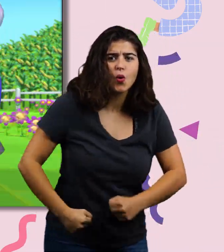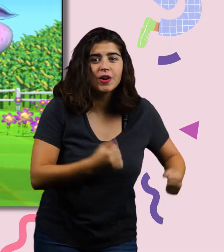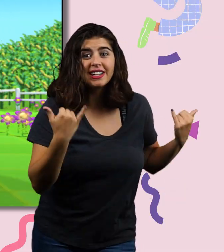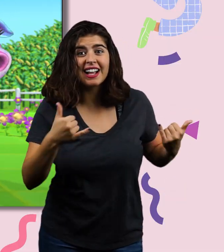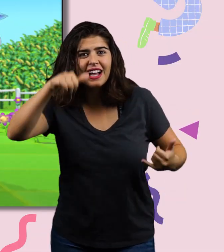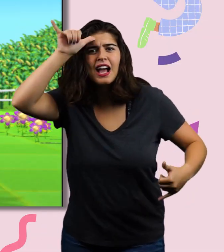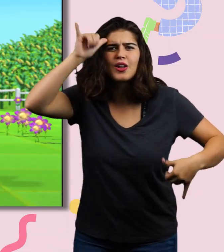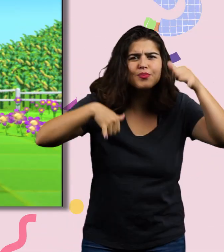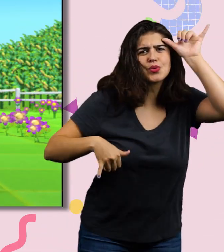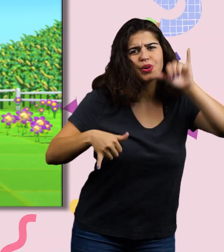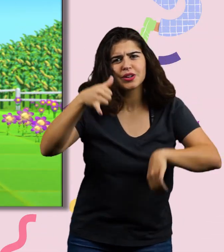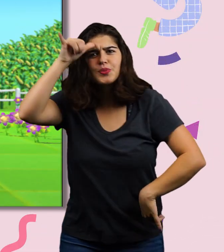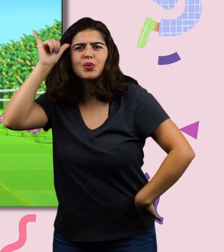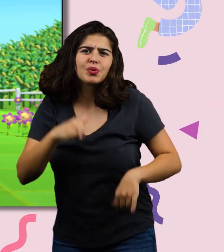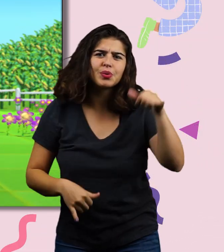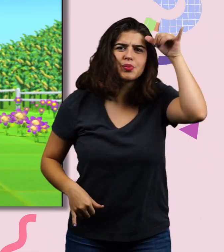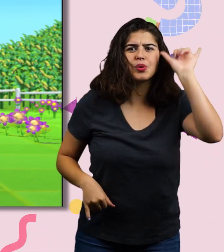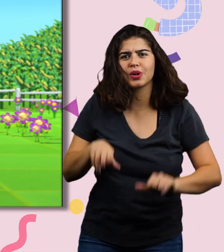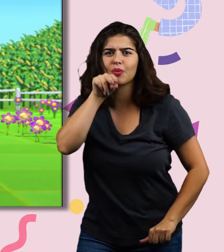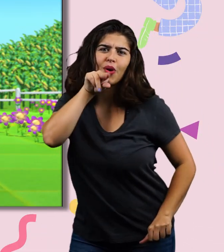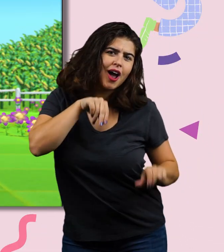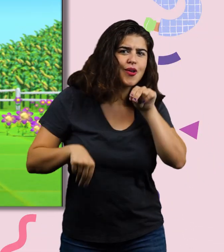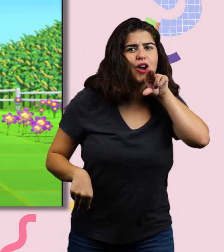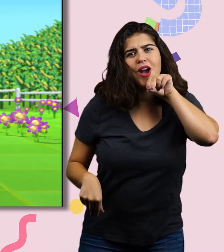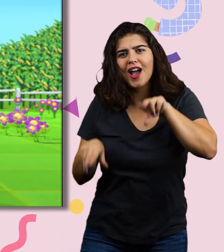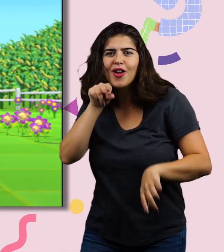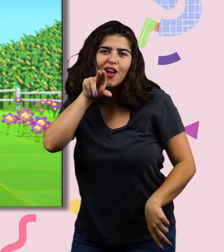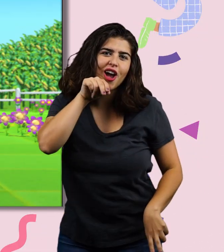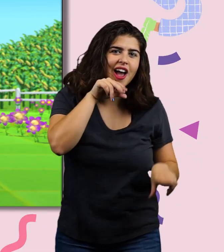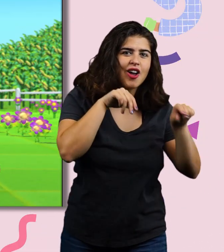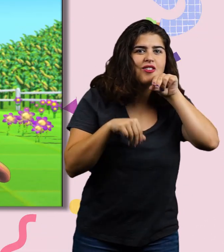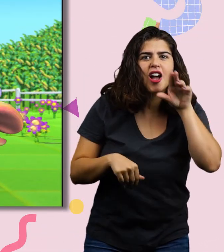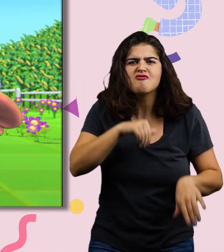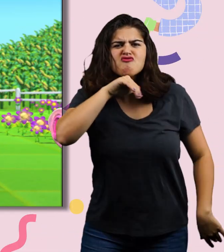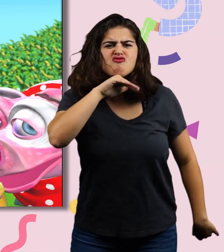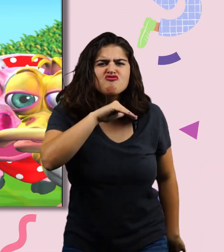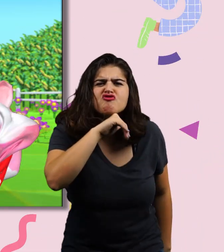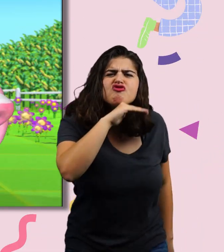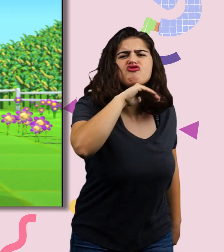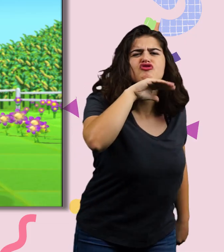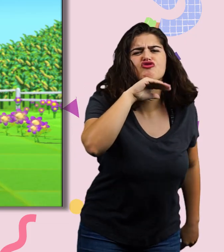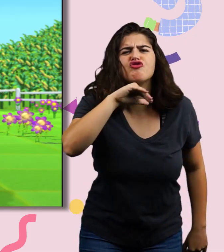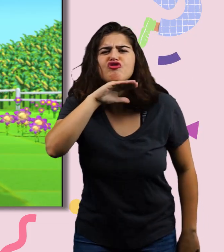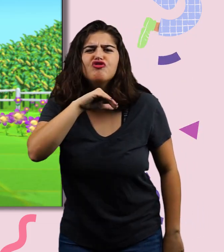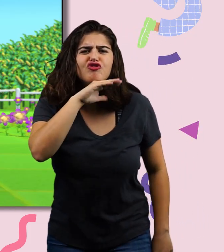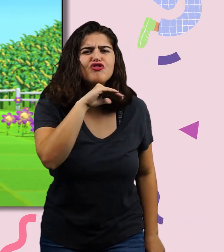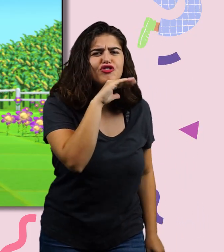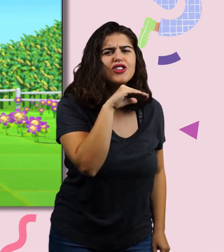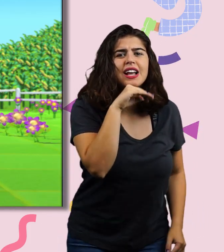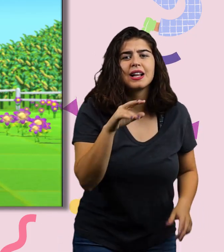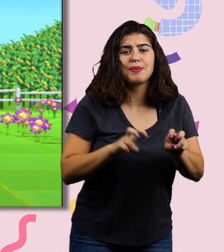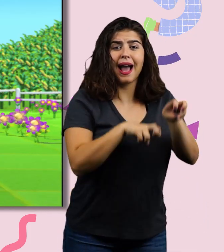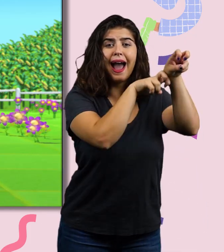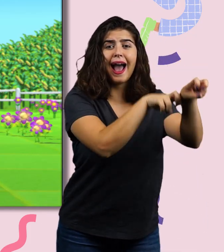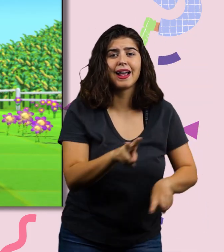E-I-E-I-O-E-O. With a moo moo here and a quack quack there, and an oink oink here